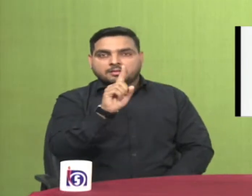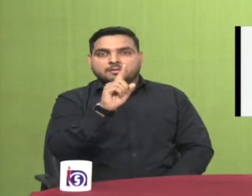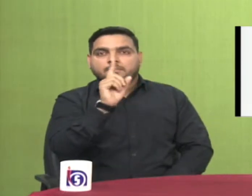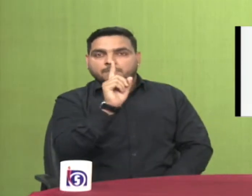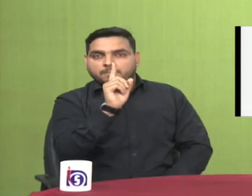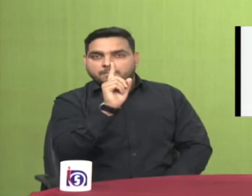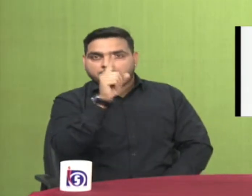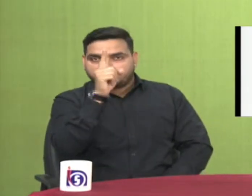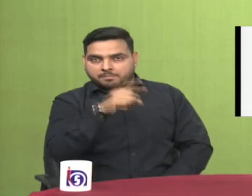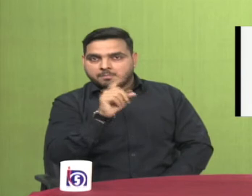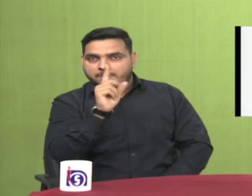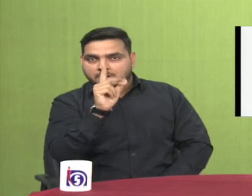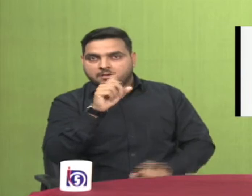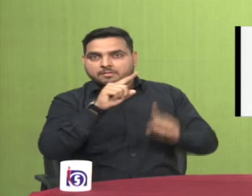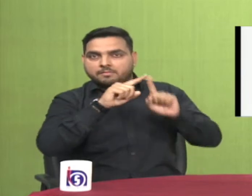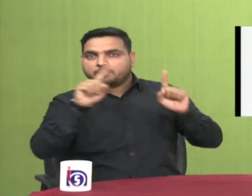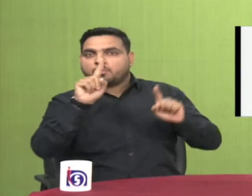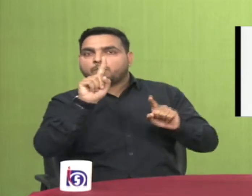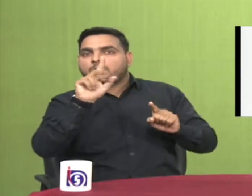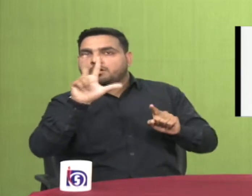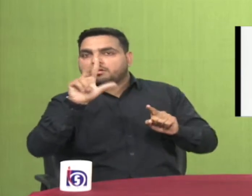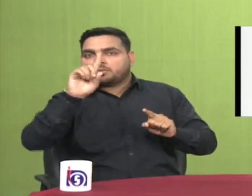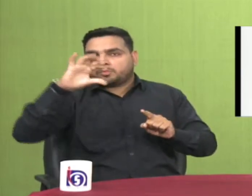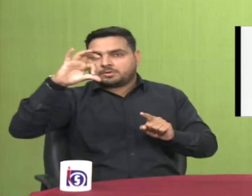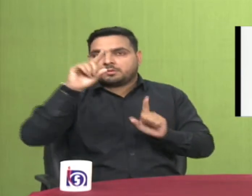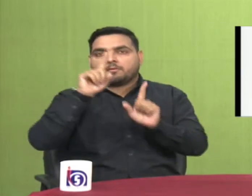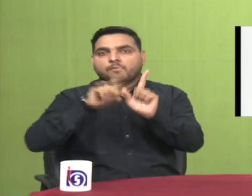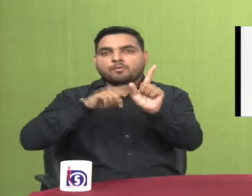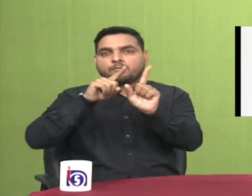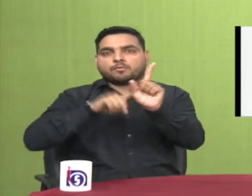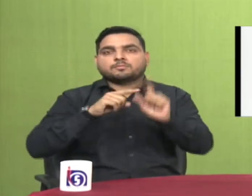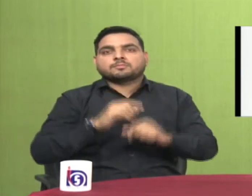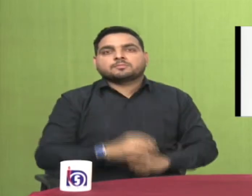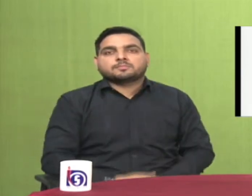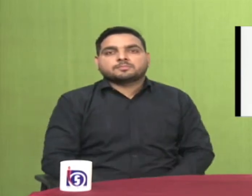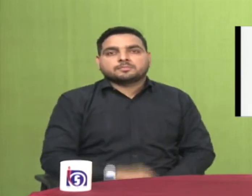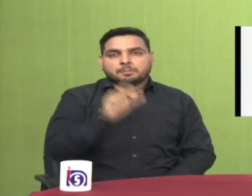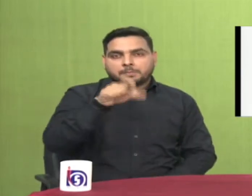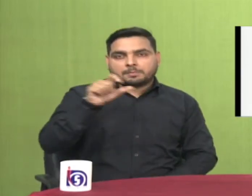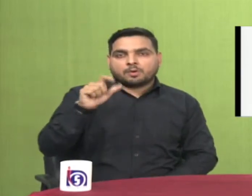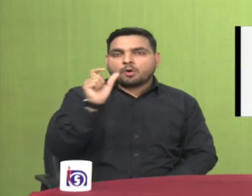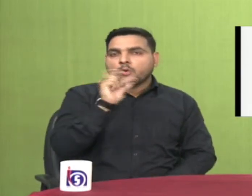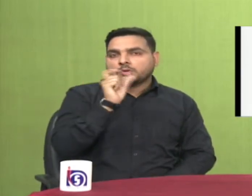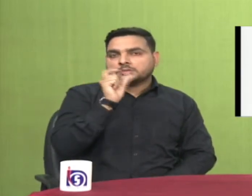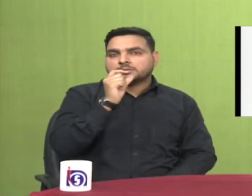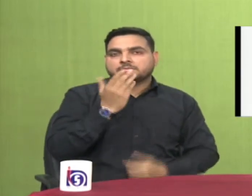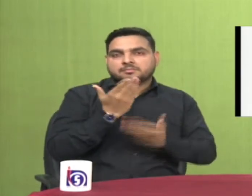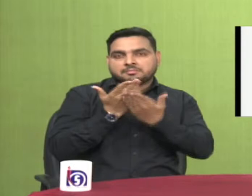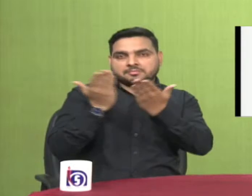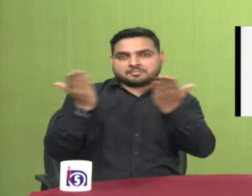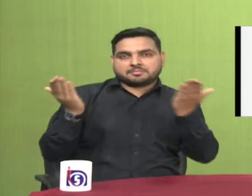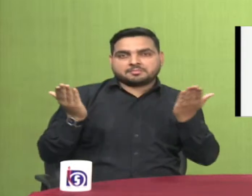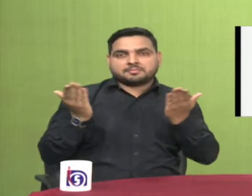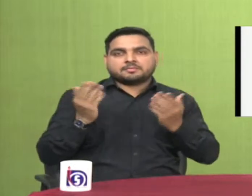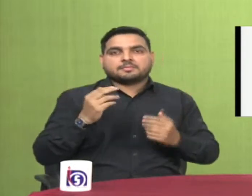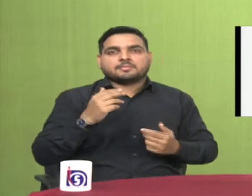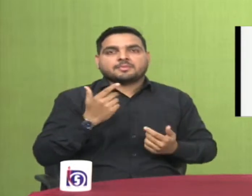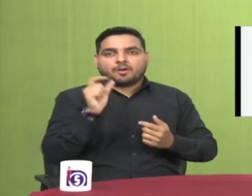Here the age is 11 or 12 years old to 18 to 19 years old. Here they start entering college,